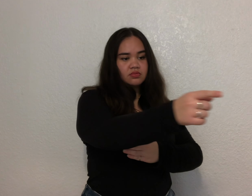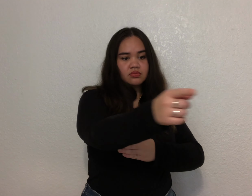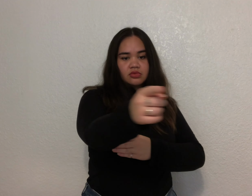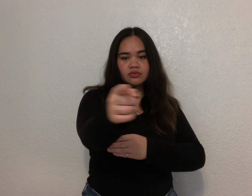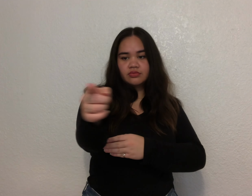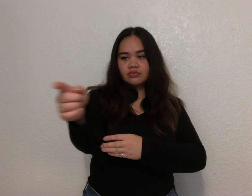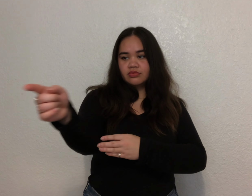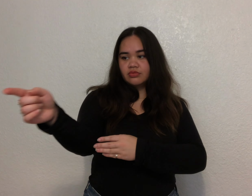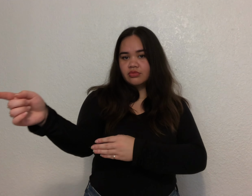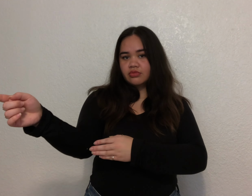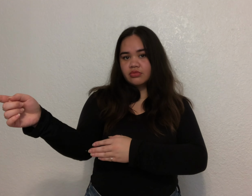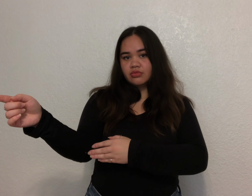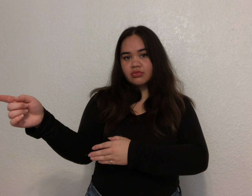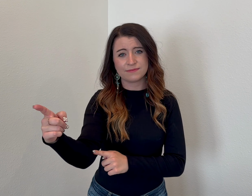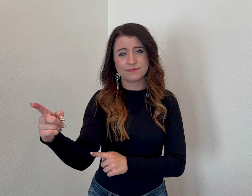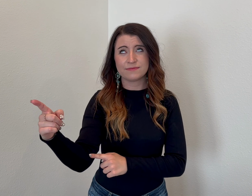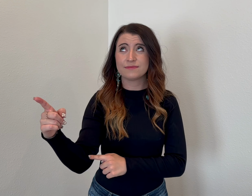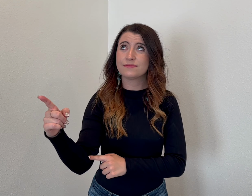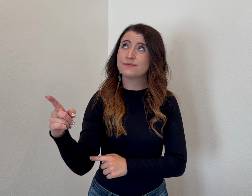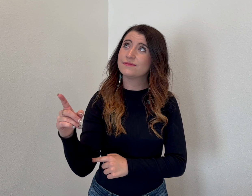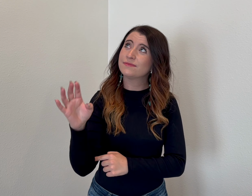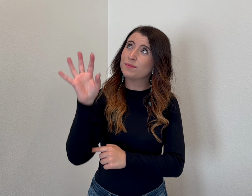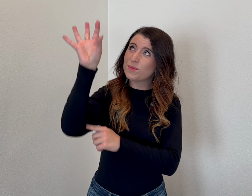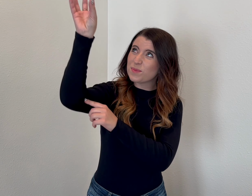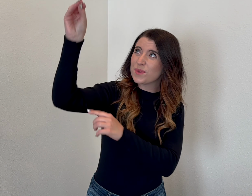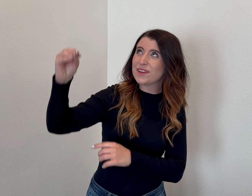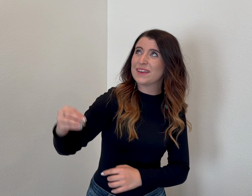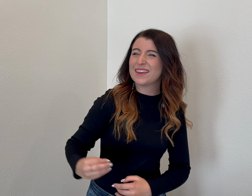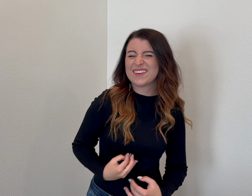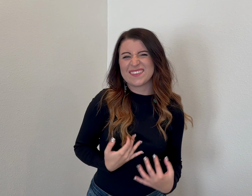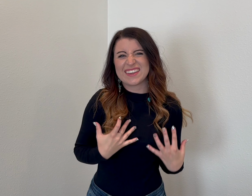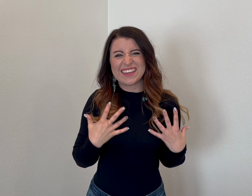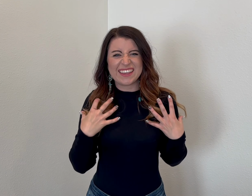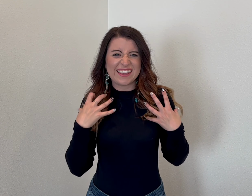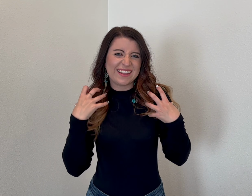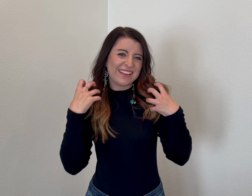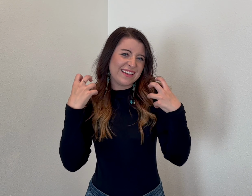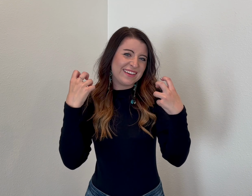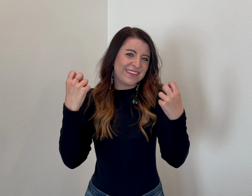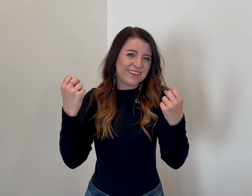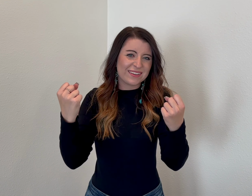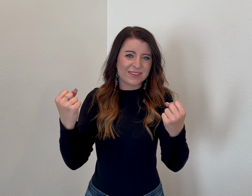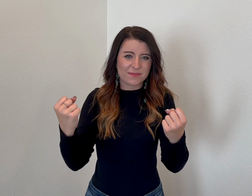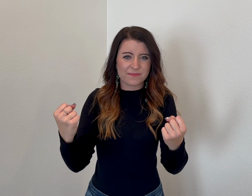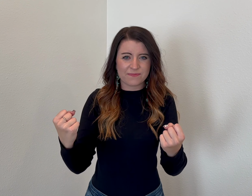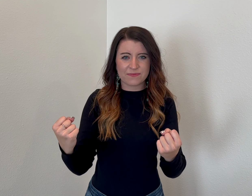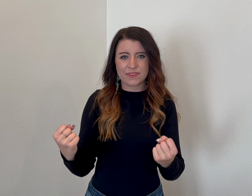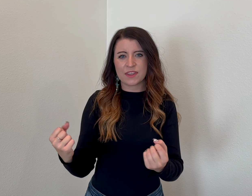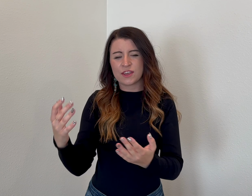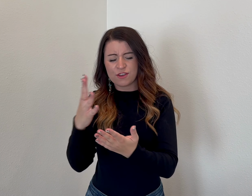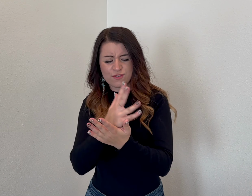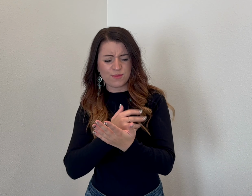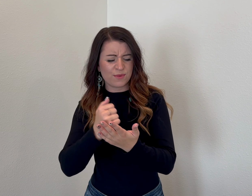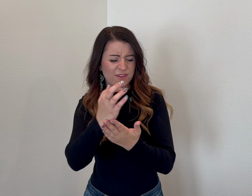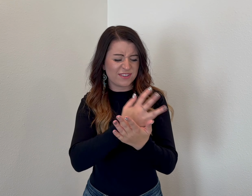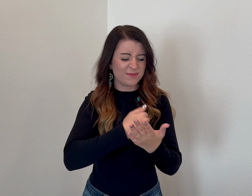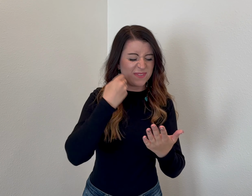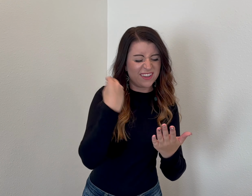We pray for healing, for prosperity